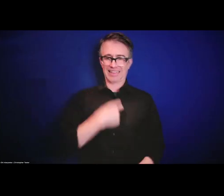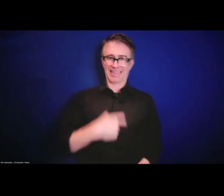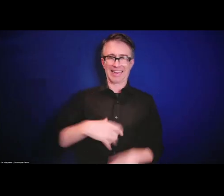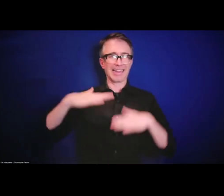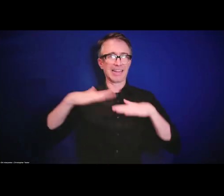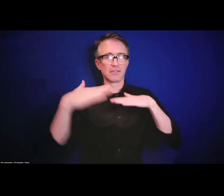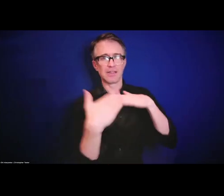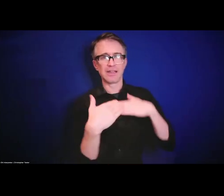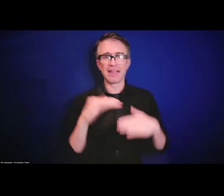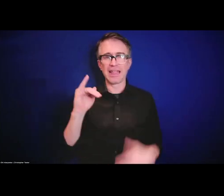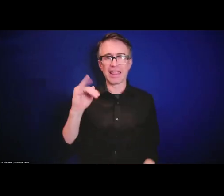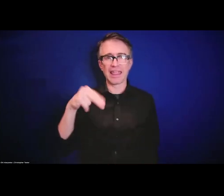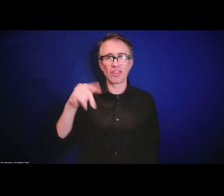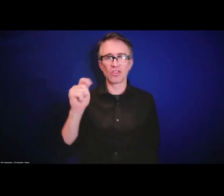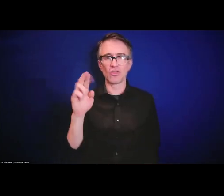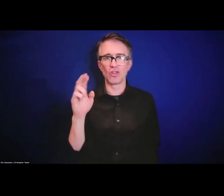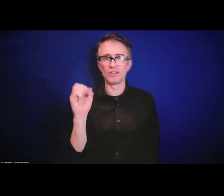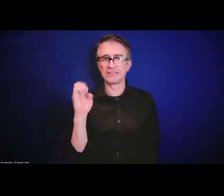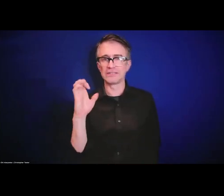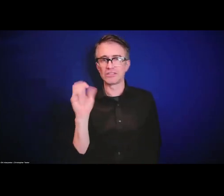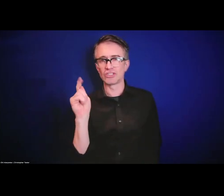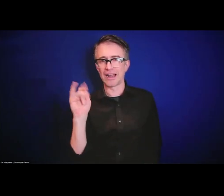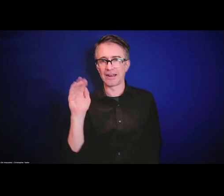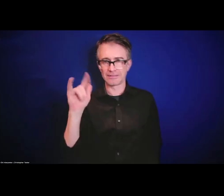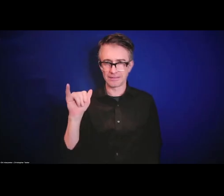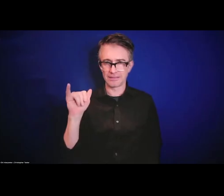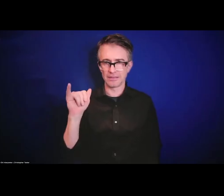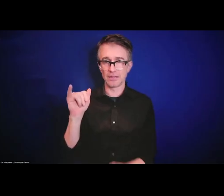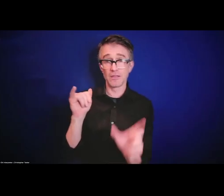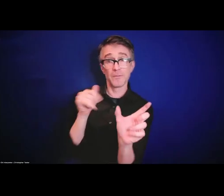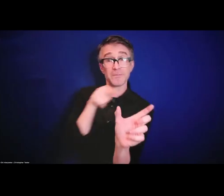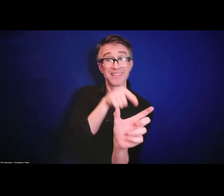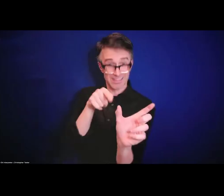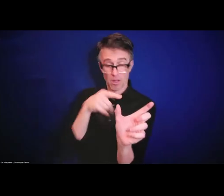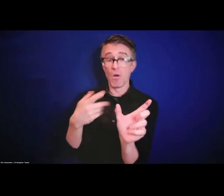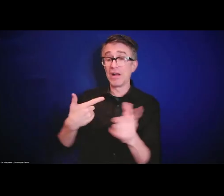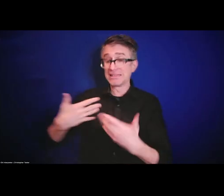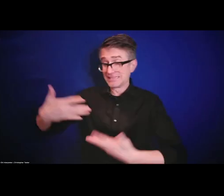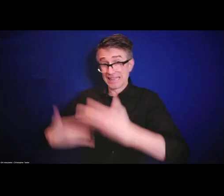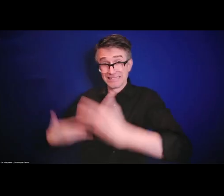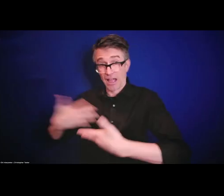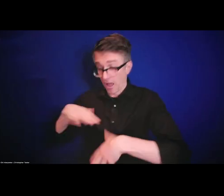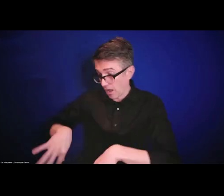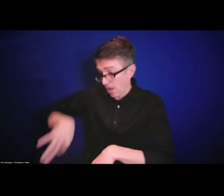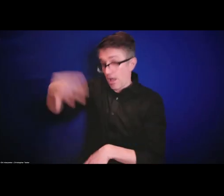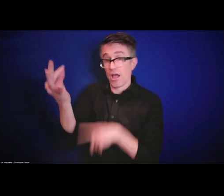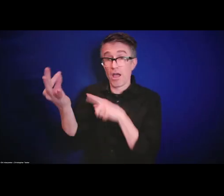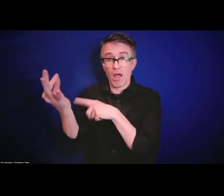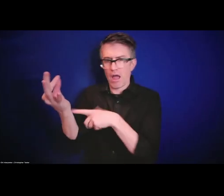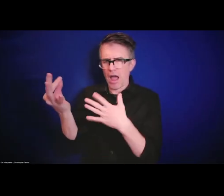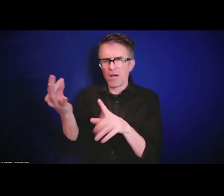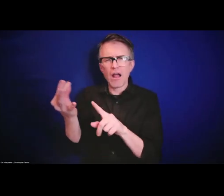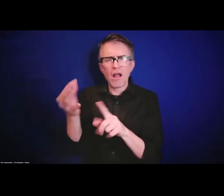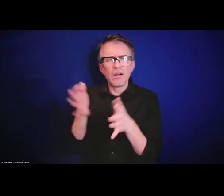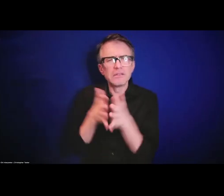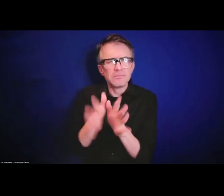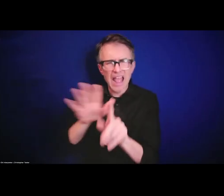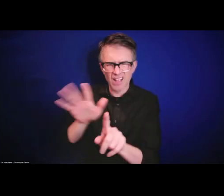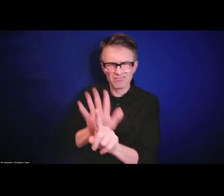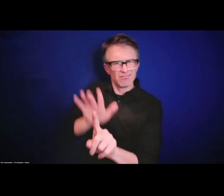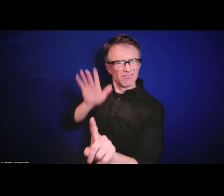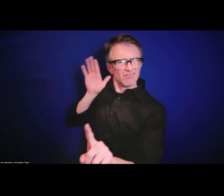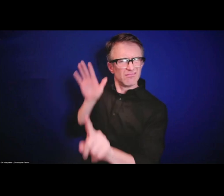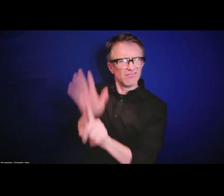of people's lives, recognizing that the lived experiences and inequalities are shaped by multiple and